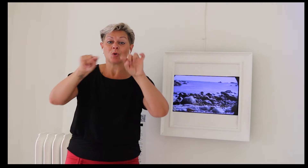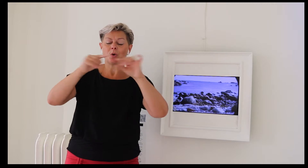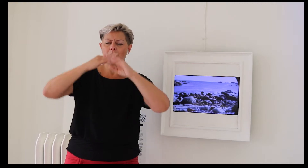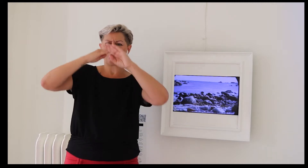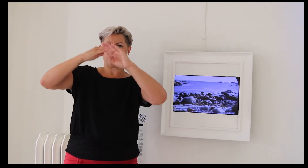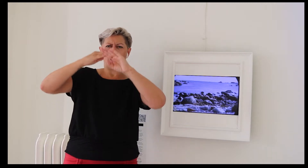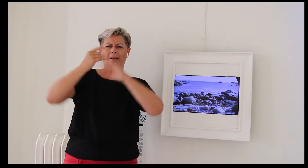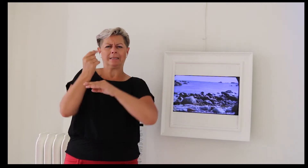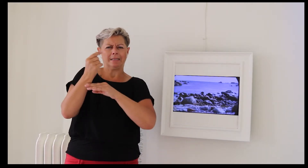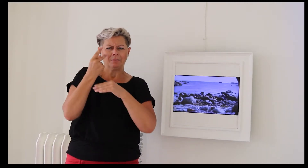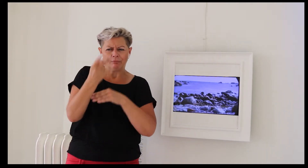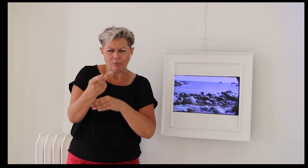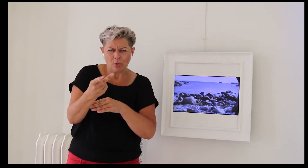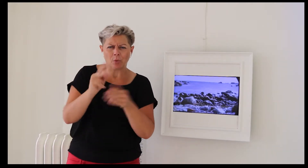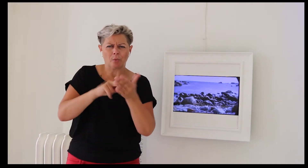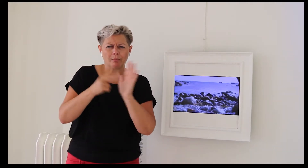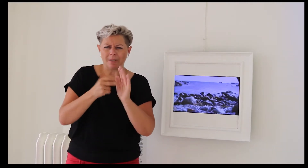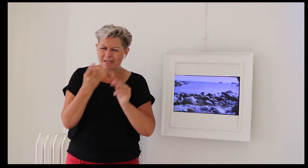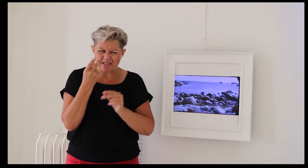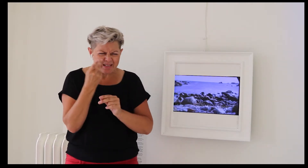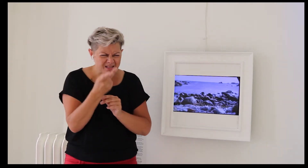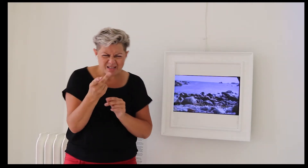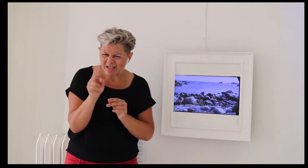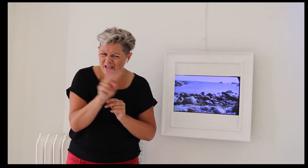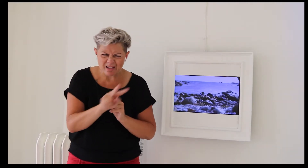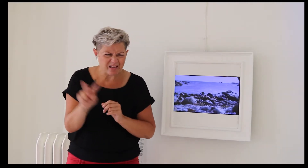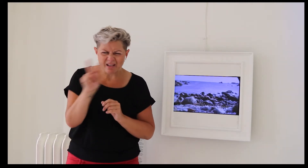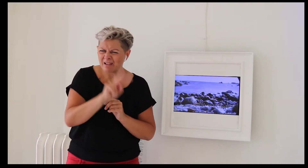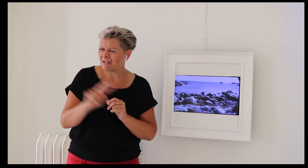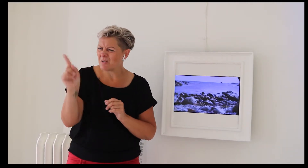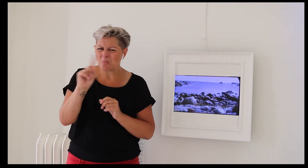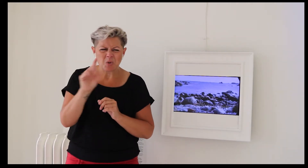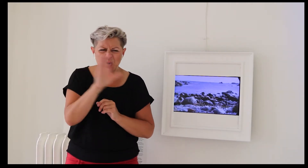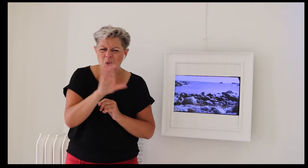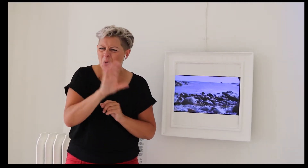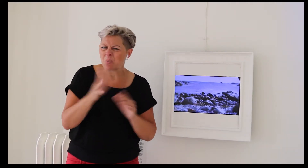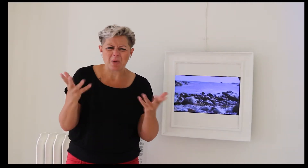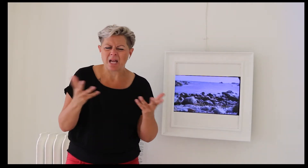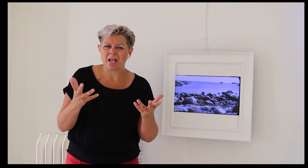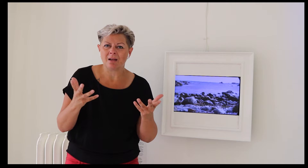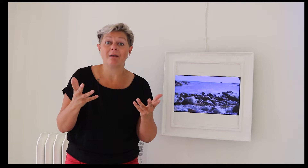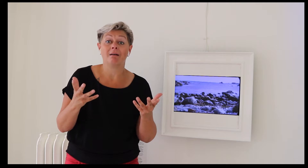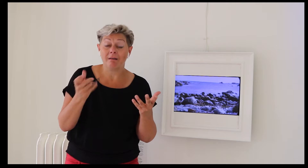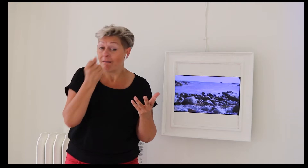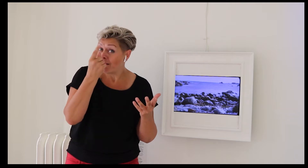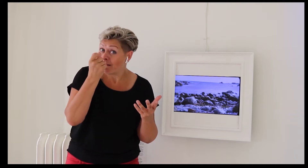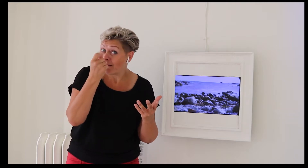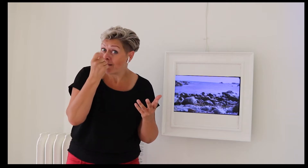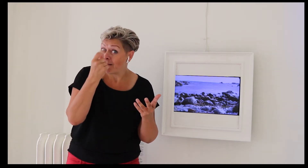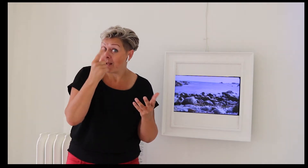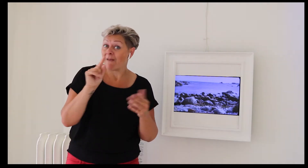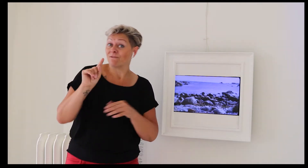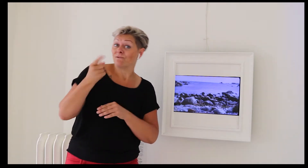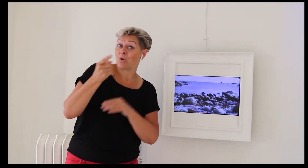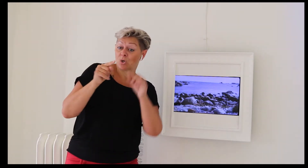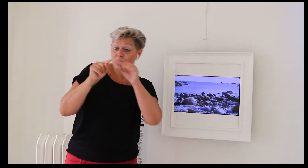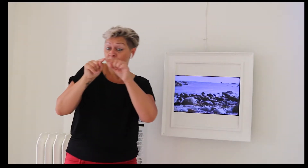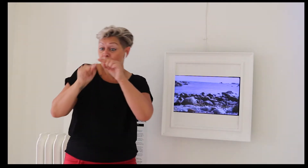block out some of the view, denying the eye anything to look at in that area. Before long, however, the first